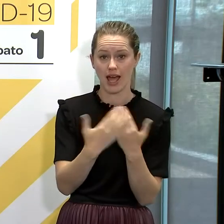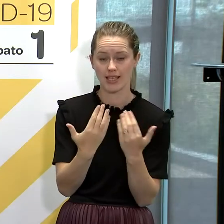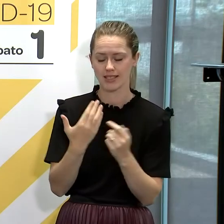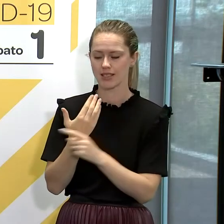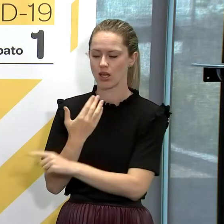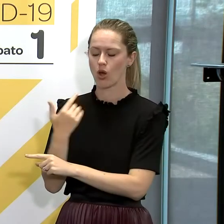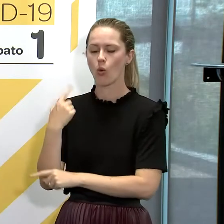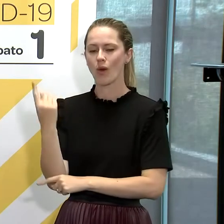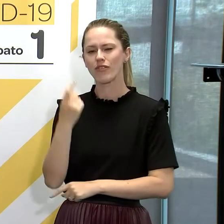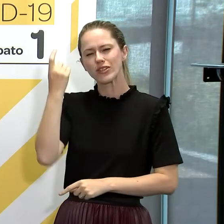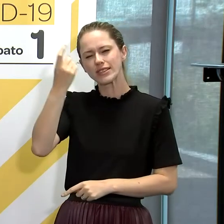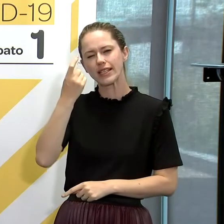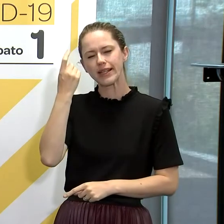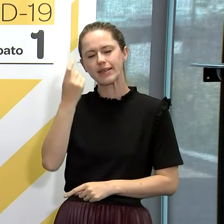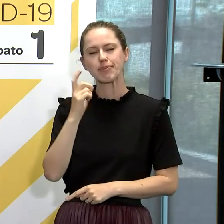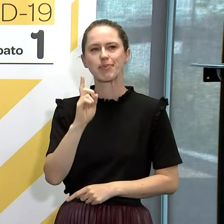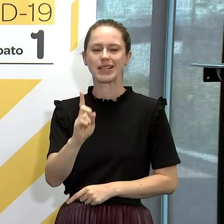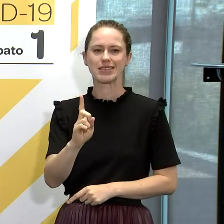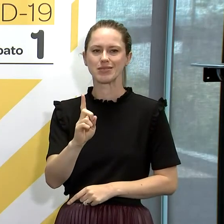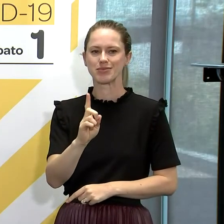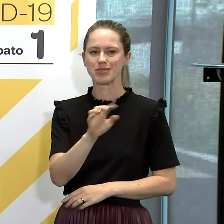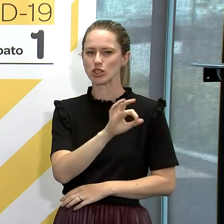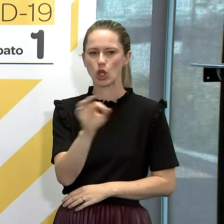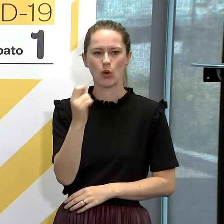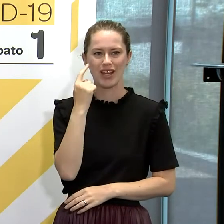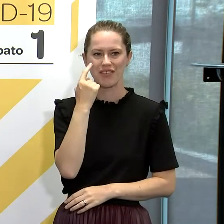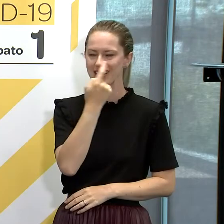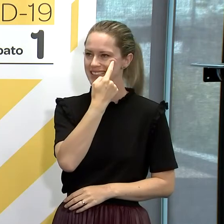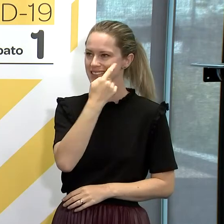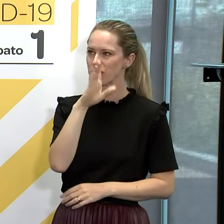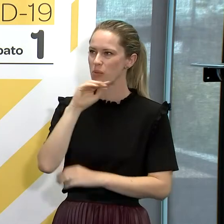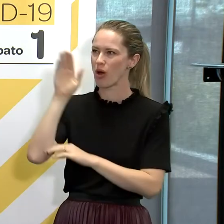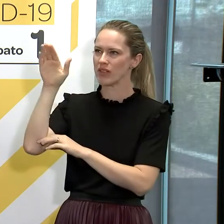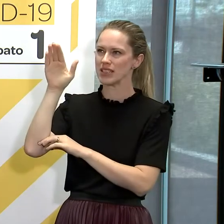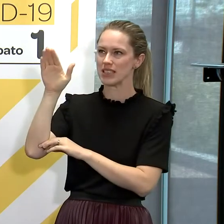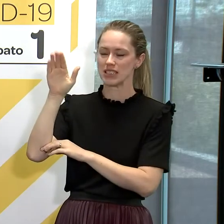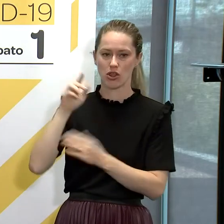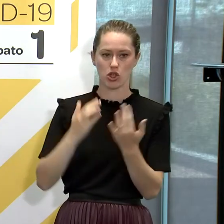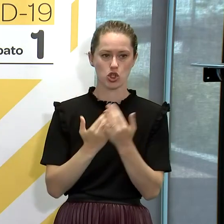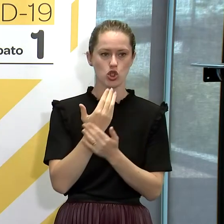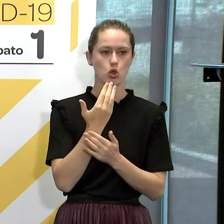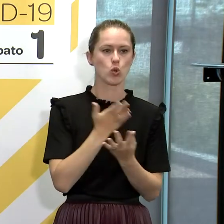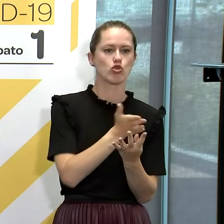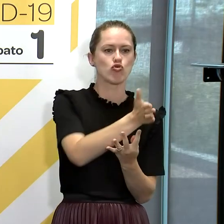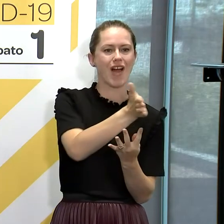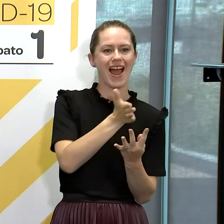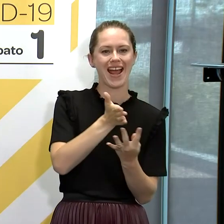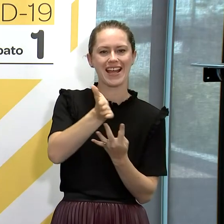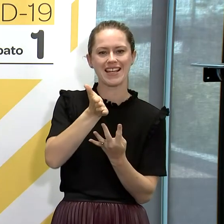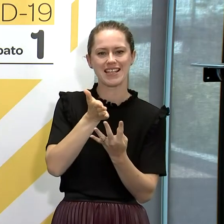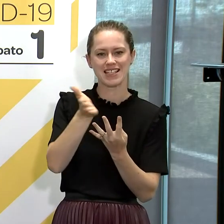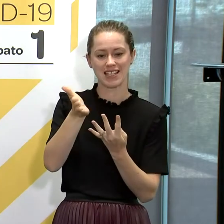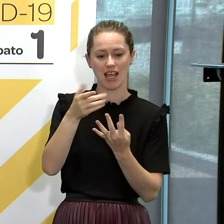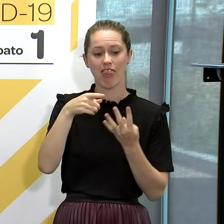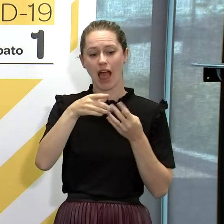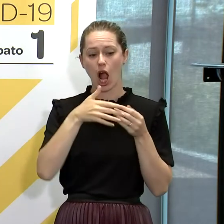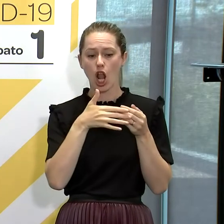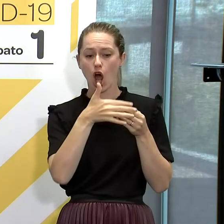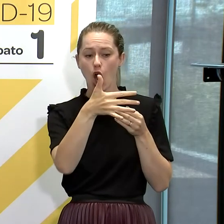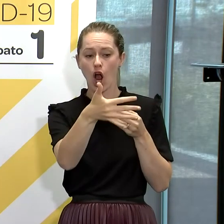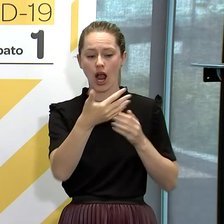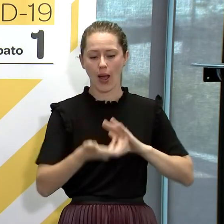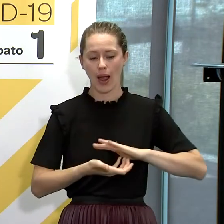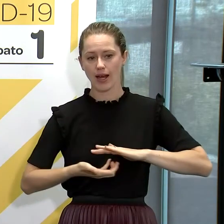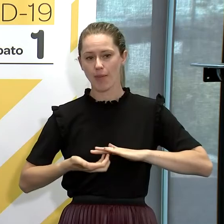looked at. There's no evidence at all from overseas that the new variants of the virus that we're seeing have any longer